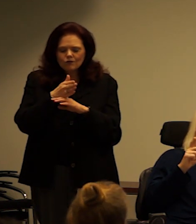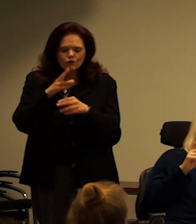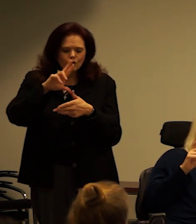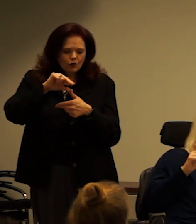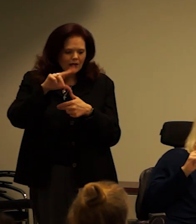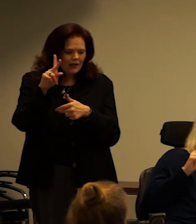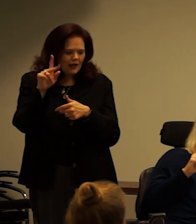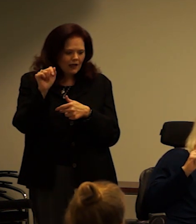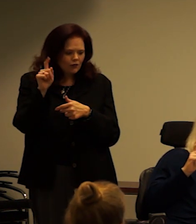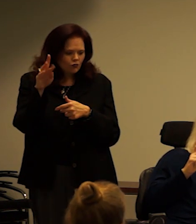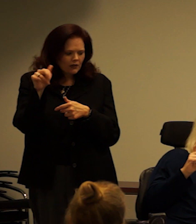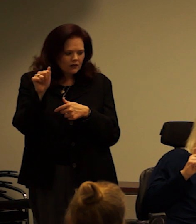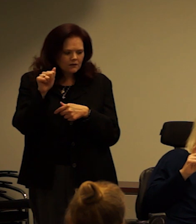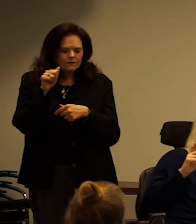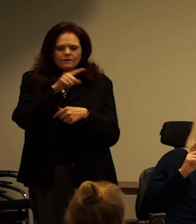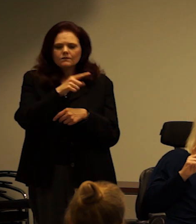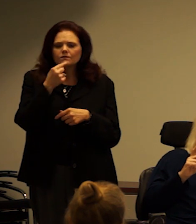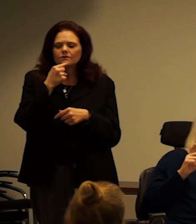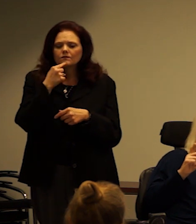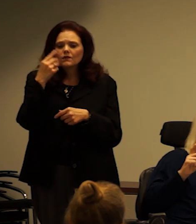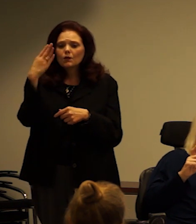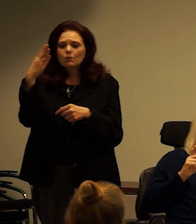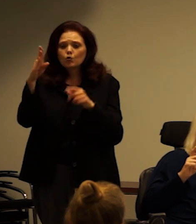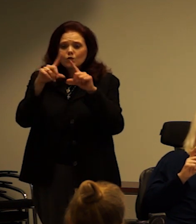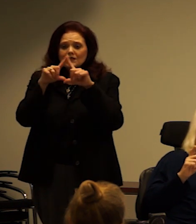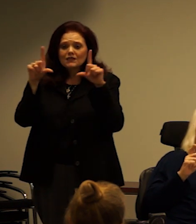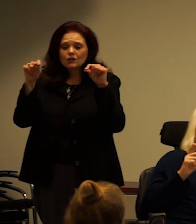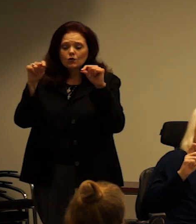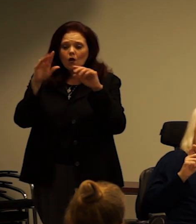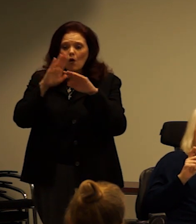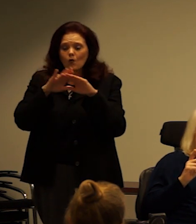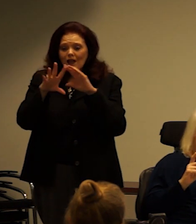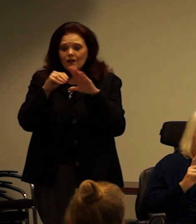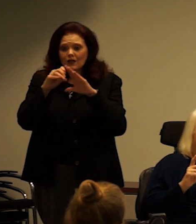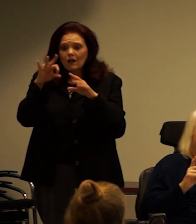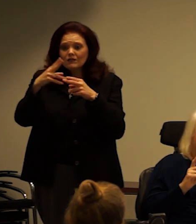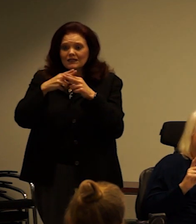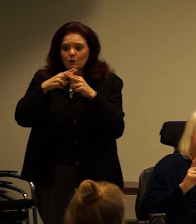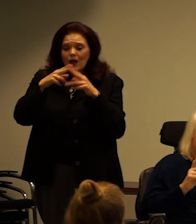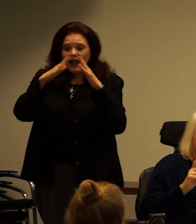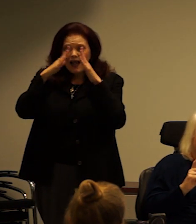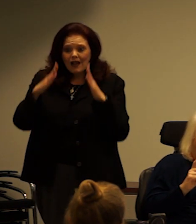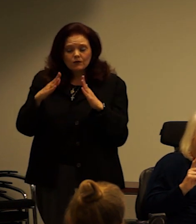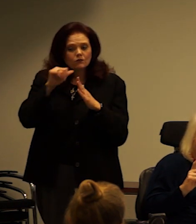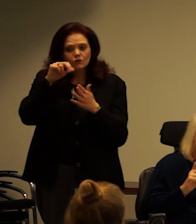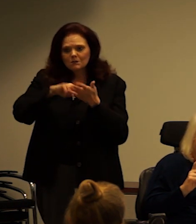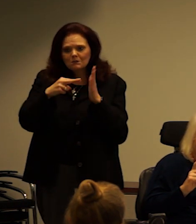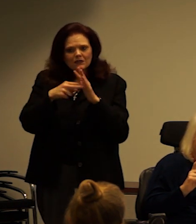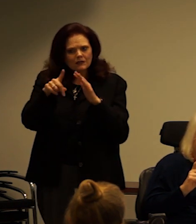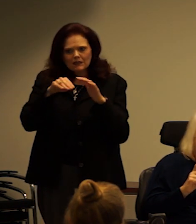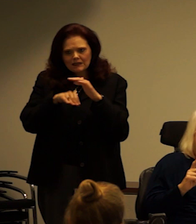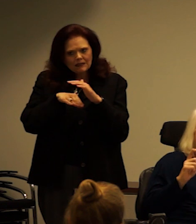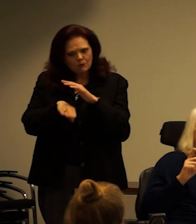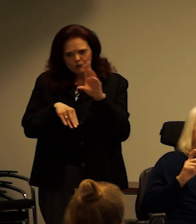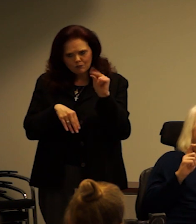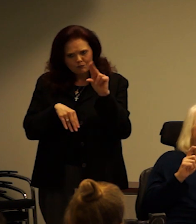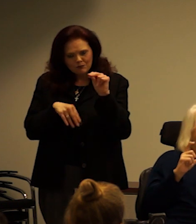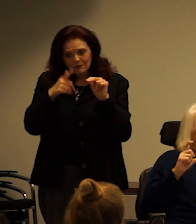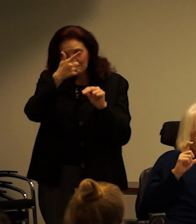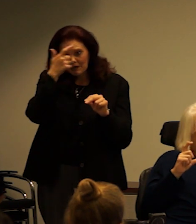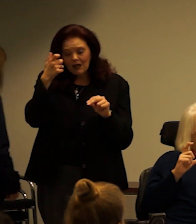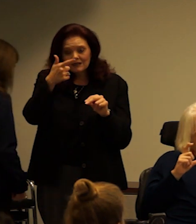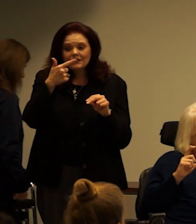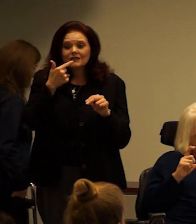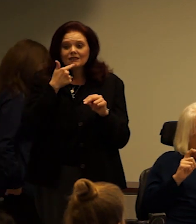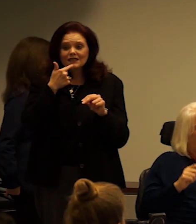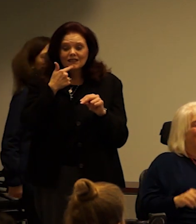the little blue sticker on the exterior of the temporary housing does not mean it's excessive. Just because they're